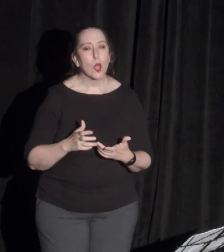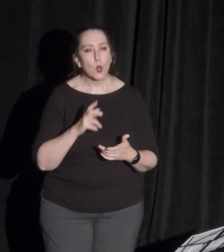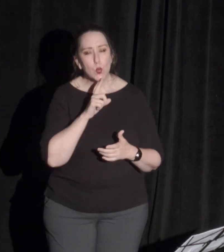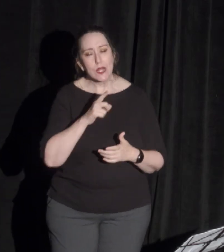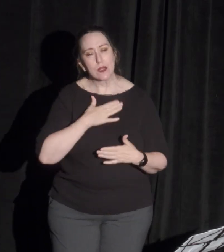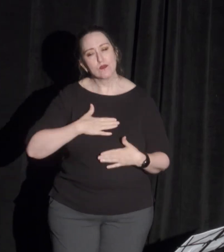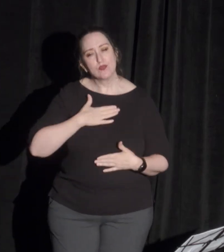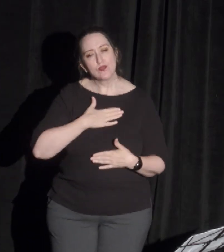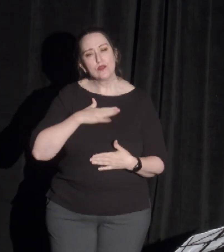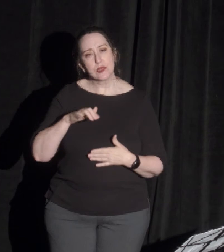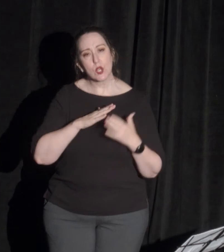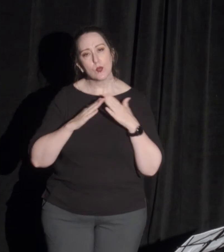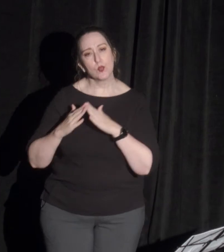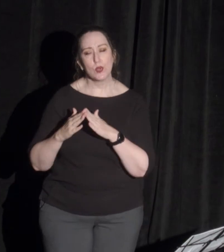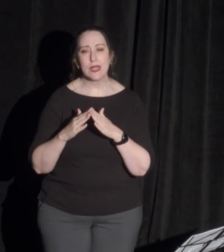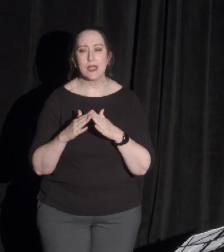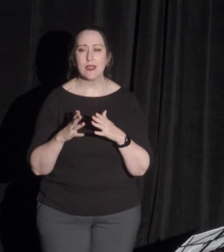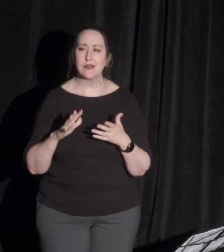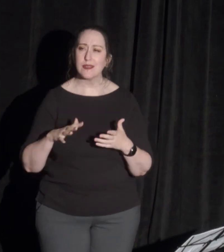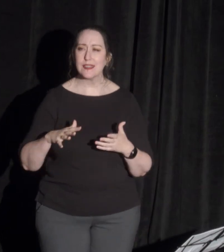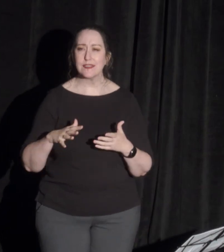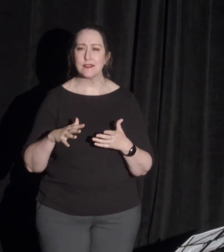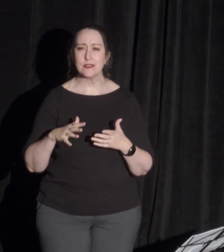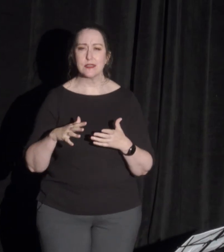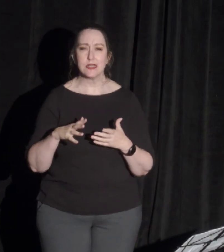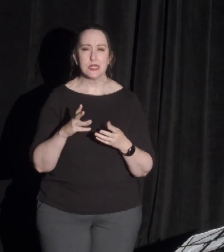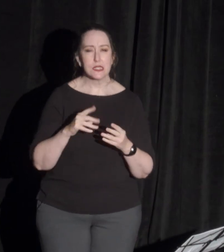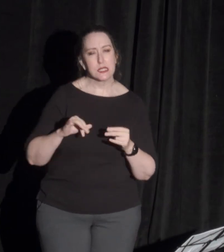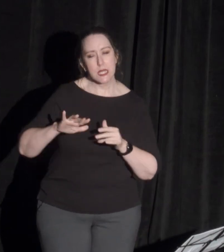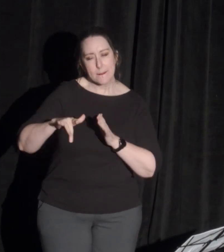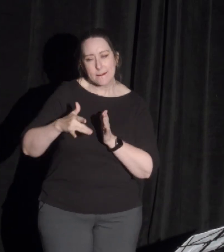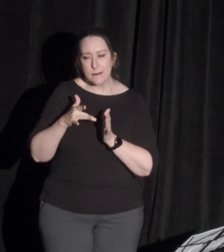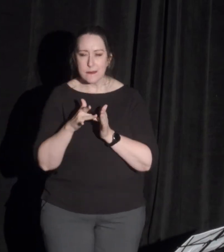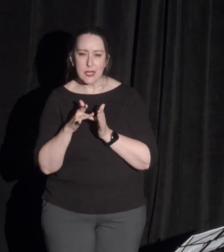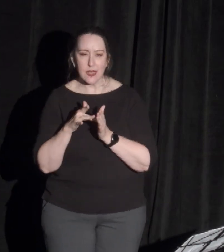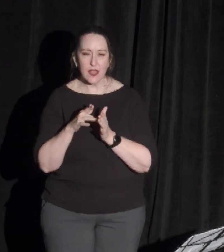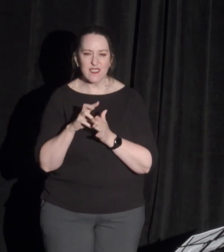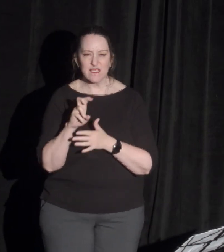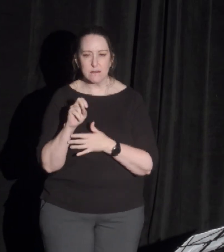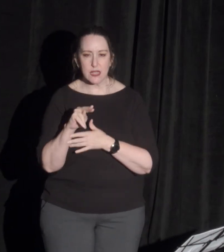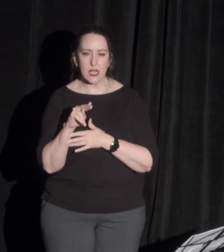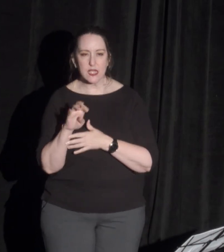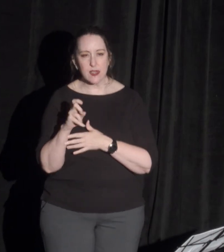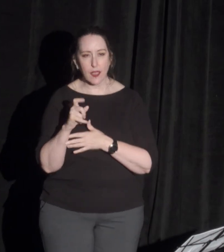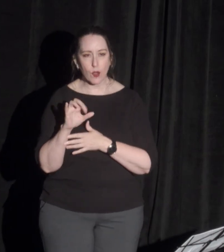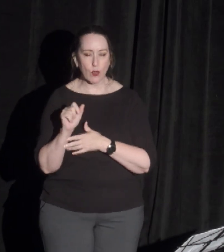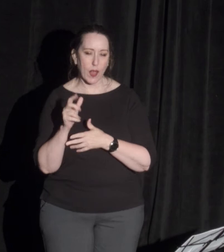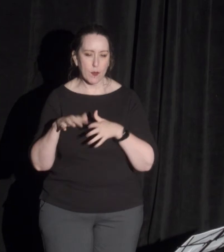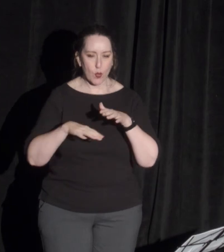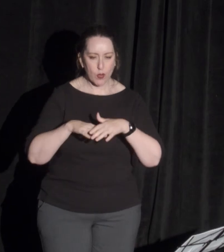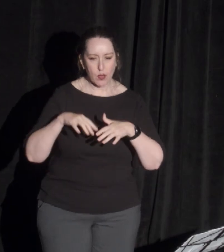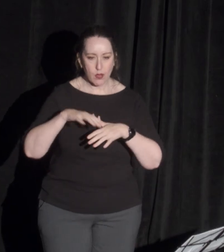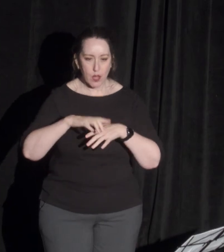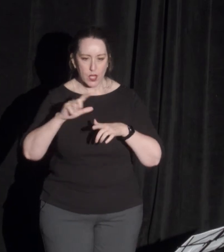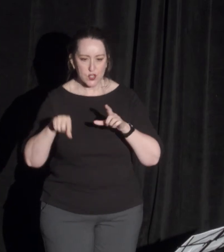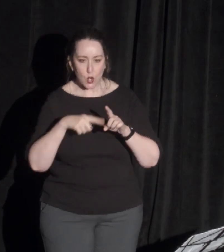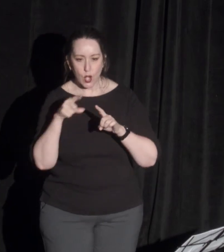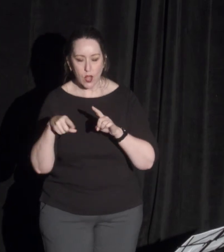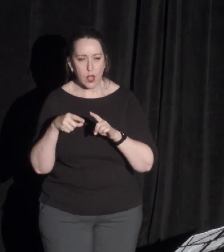this community that is sort of in the creamy center of the Venn diagram that includes overlapping circles of science fiction,